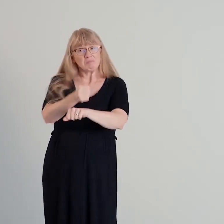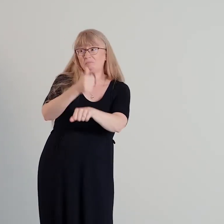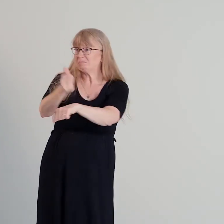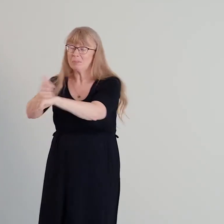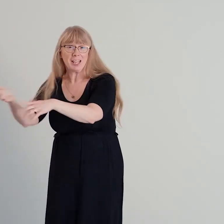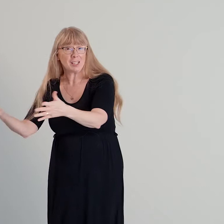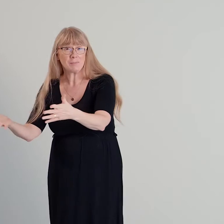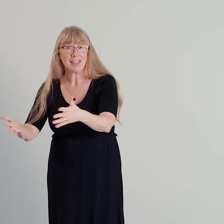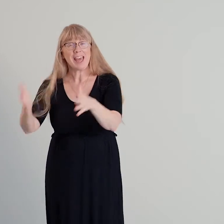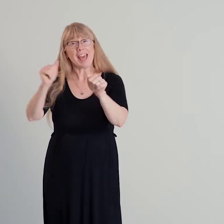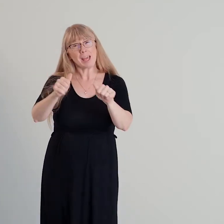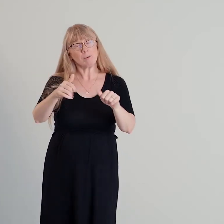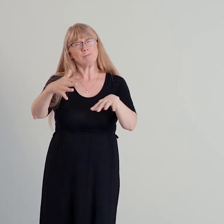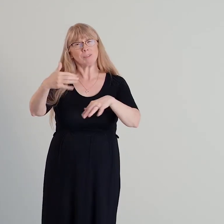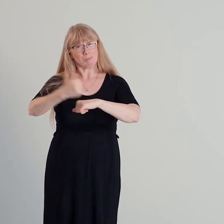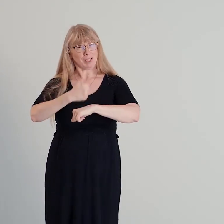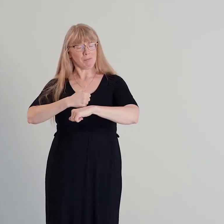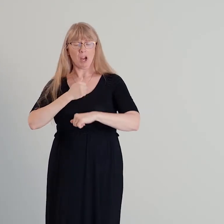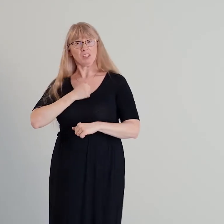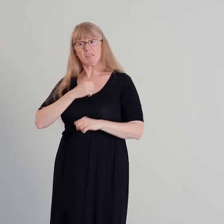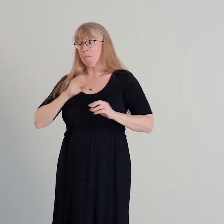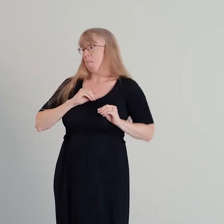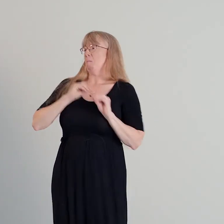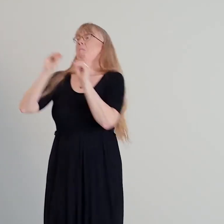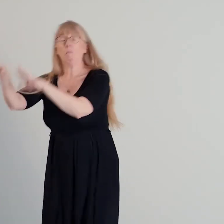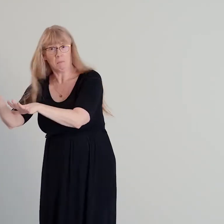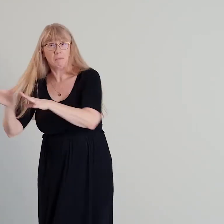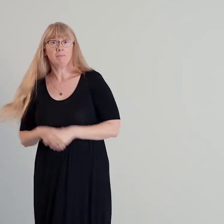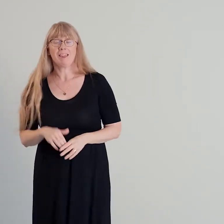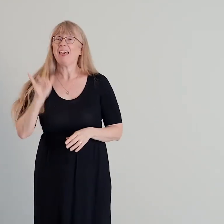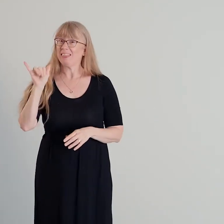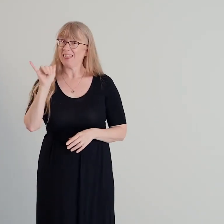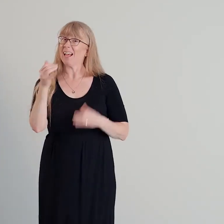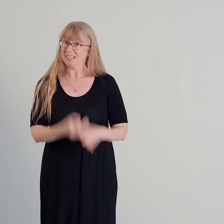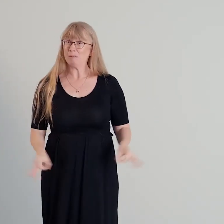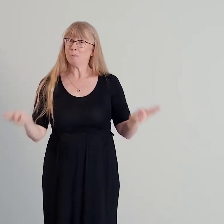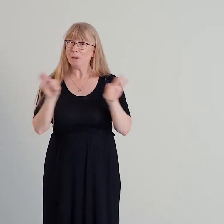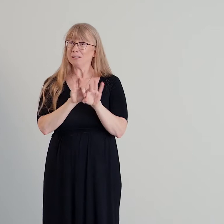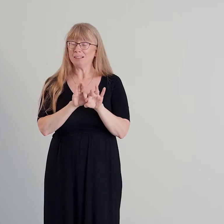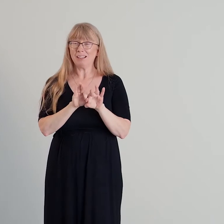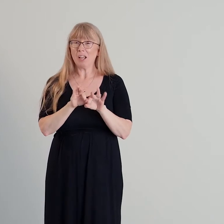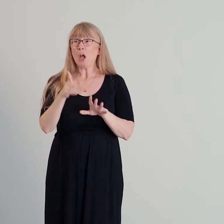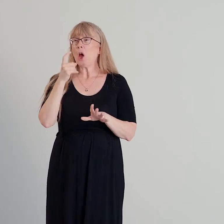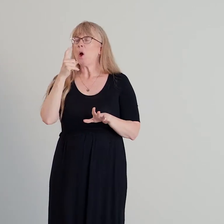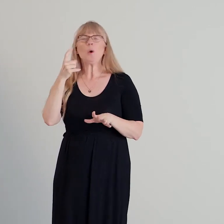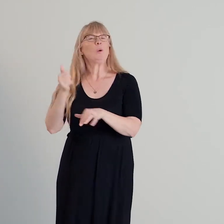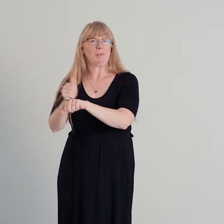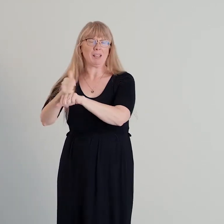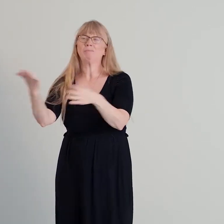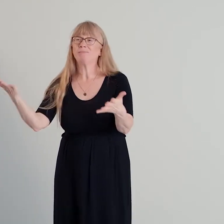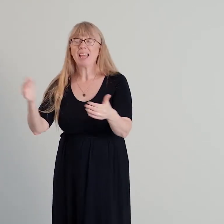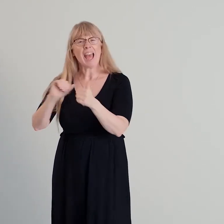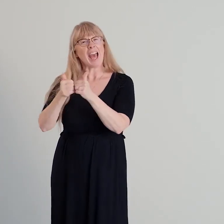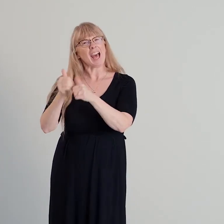how we are able to take the blame from ourselves and put them somewhere else, man, that's an important thing, you know. Who do we blame? How